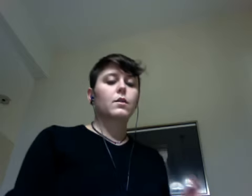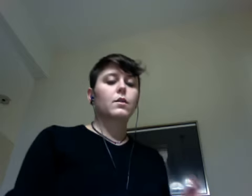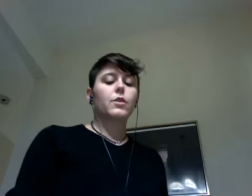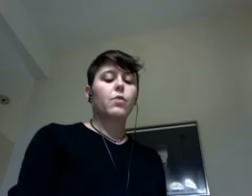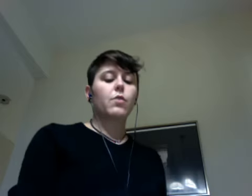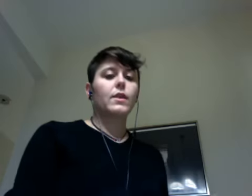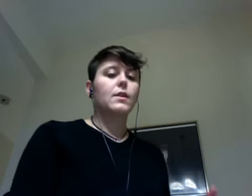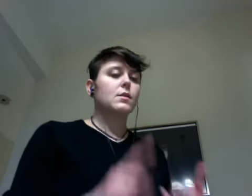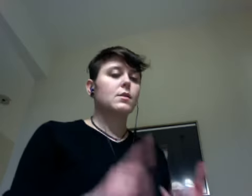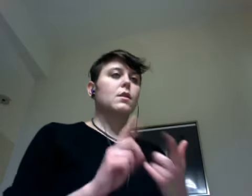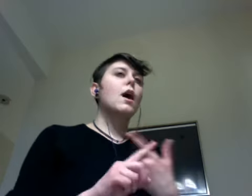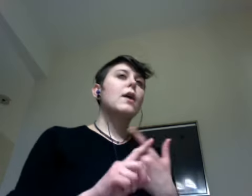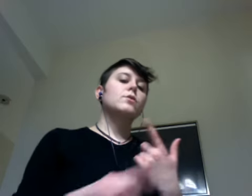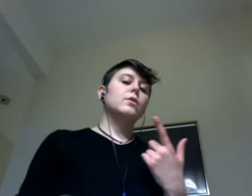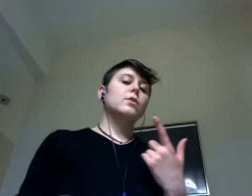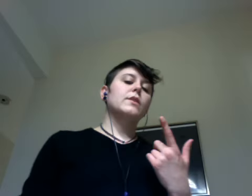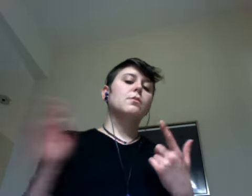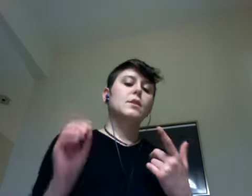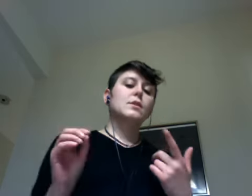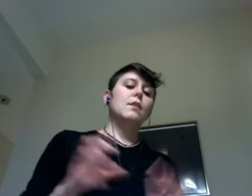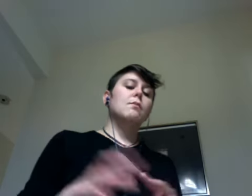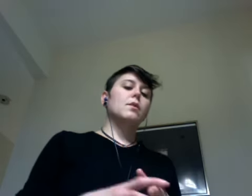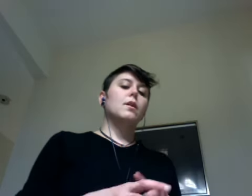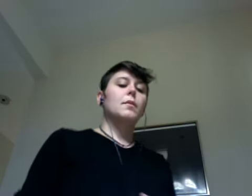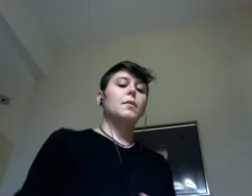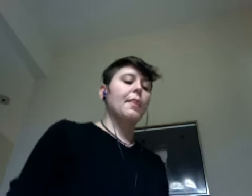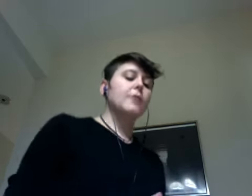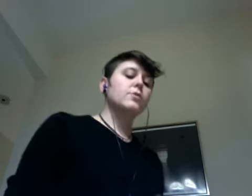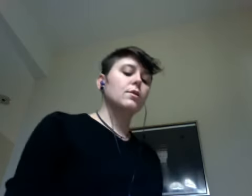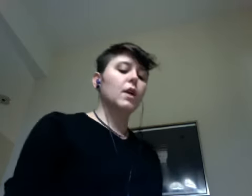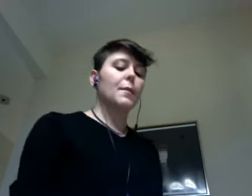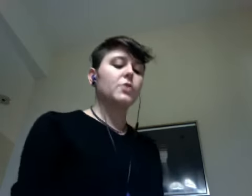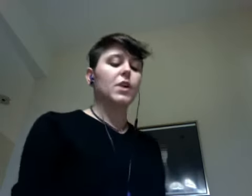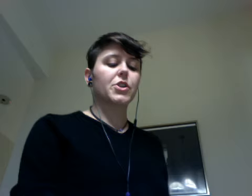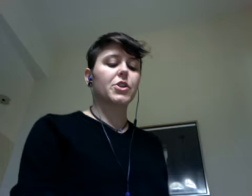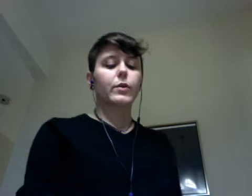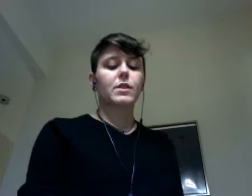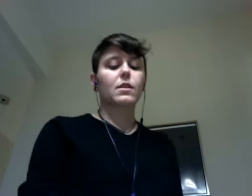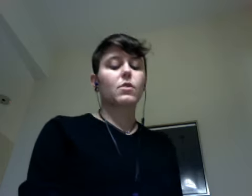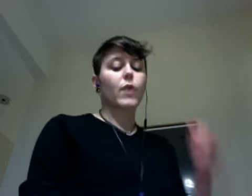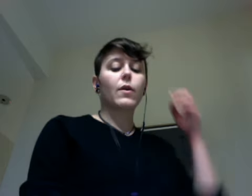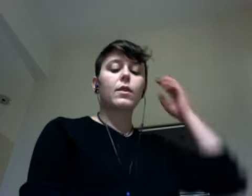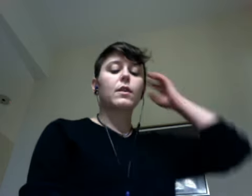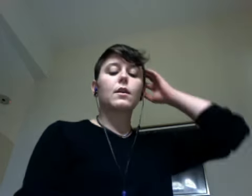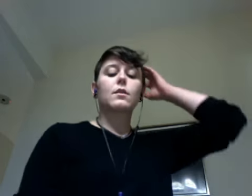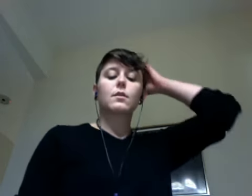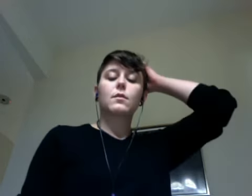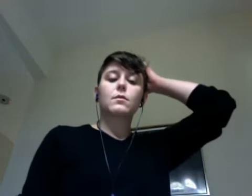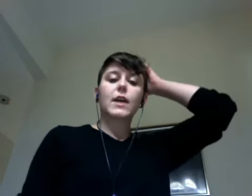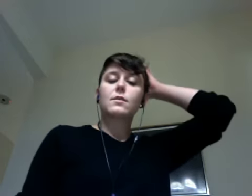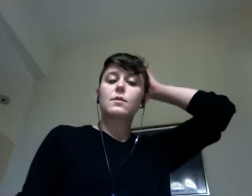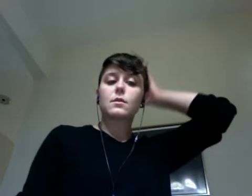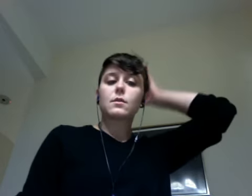You don't want this to thaw out, so you need to do this step. Again, that sort of common structure that we've seen throughout the text.